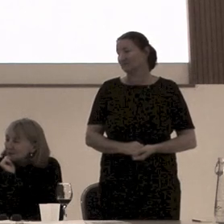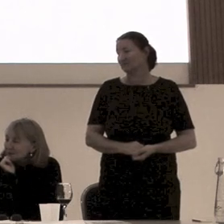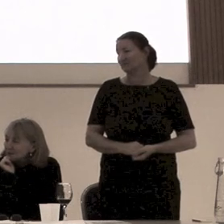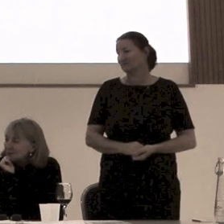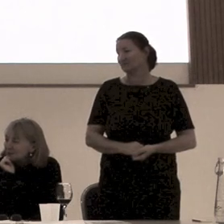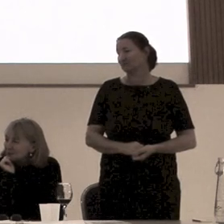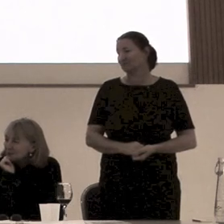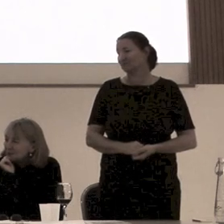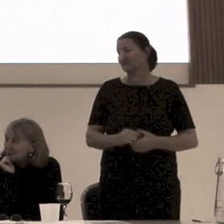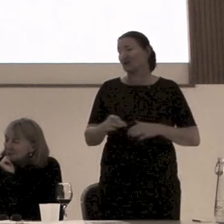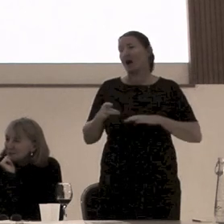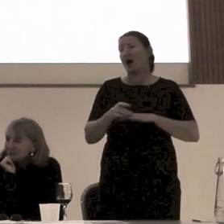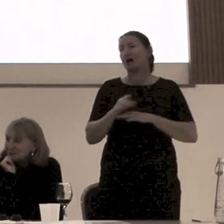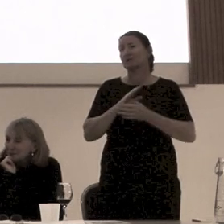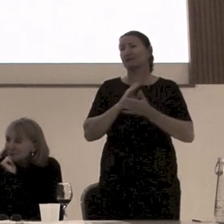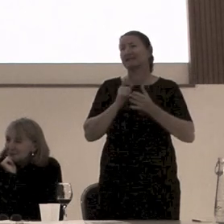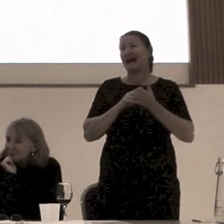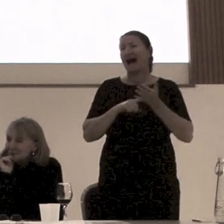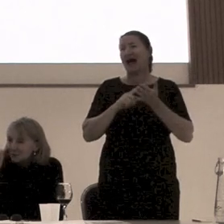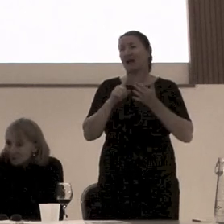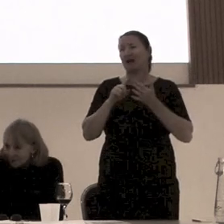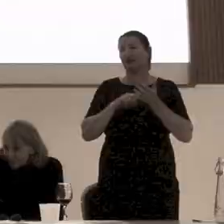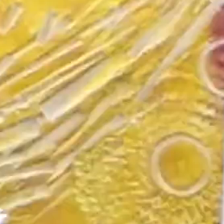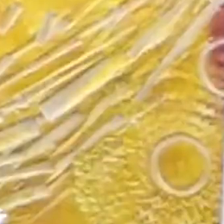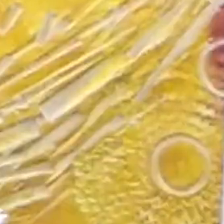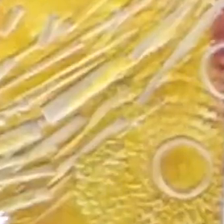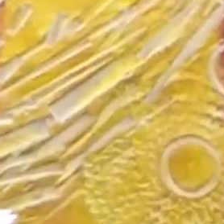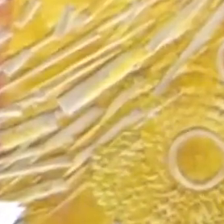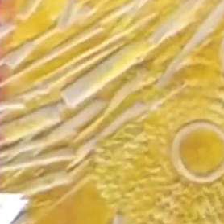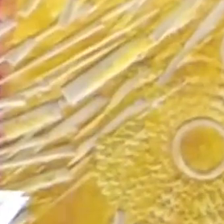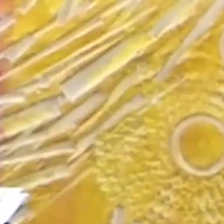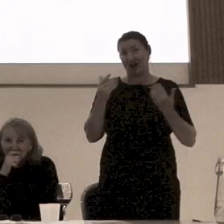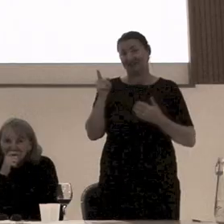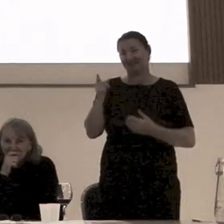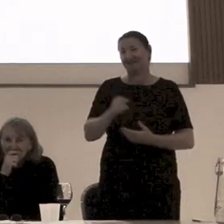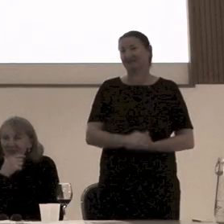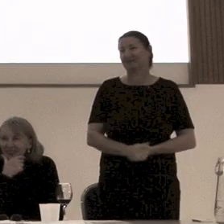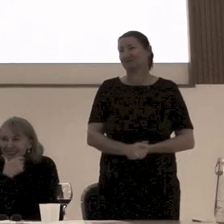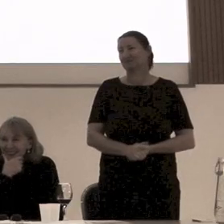My husband is Alan, who's sitting in the van, in the front.